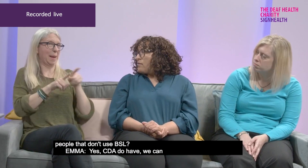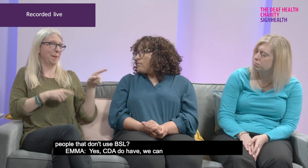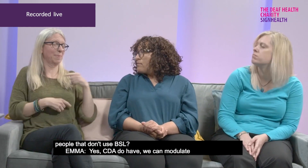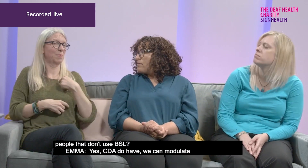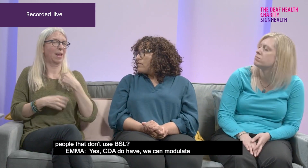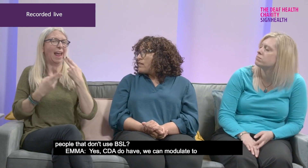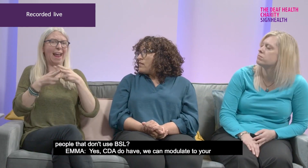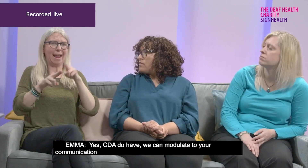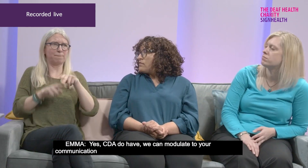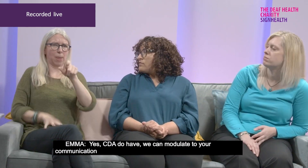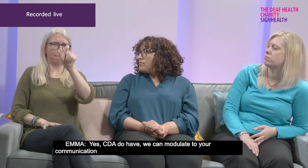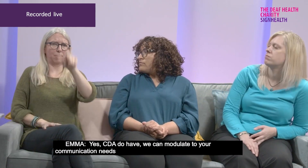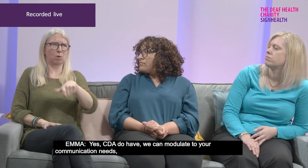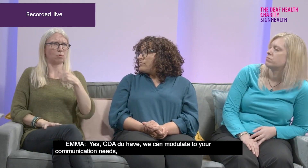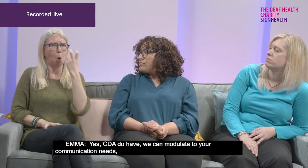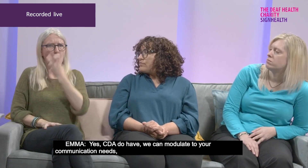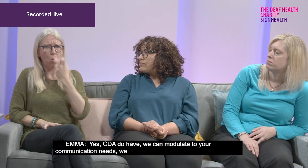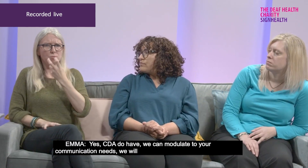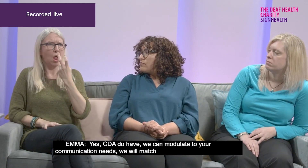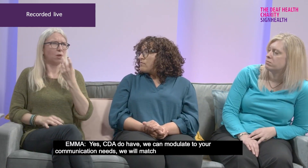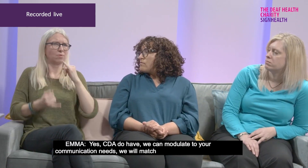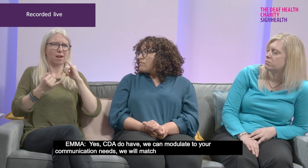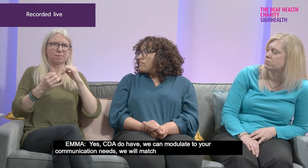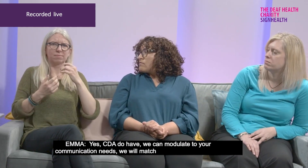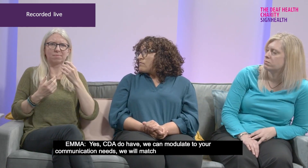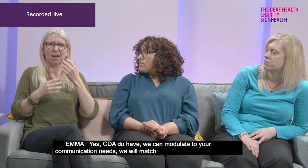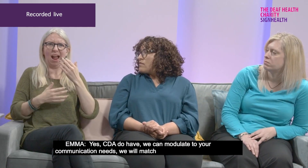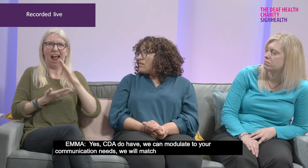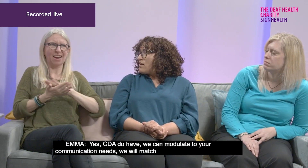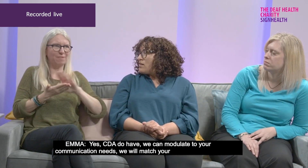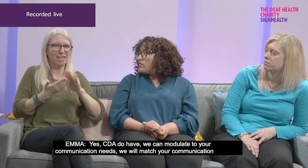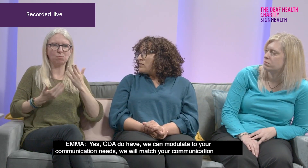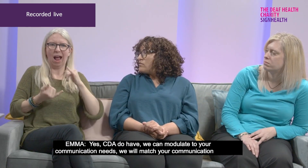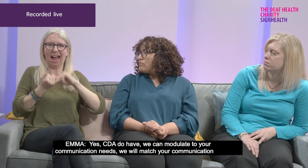bit of sign-supported English, SSE, we will match your communication needs.